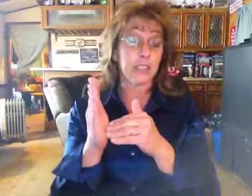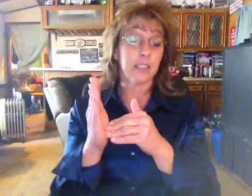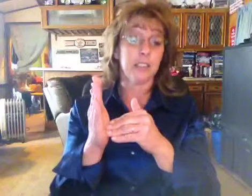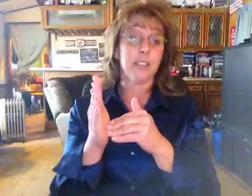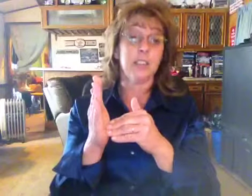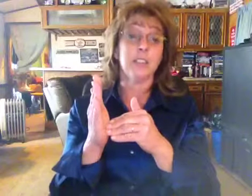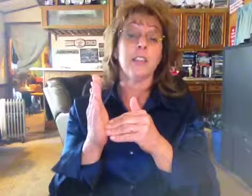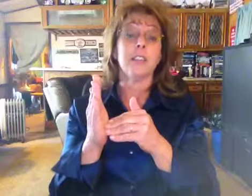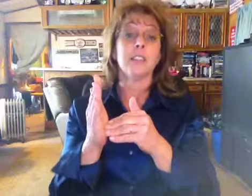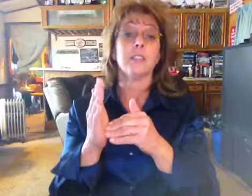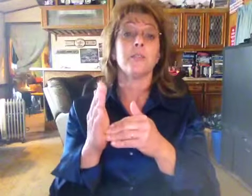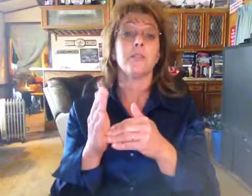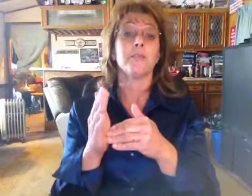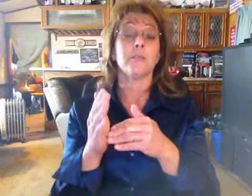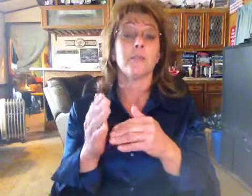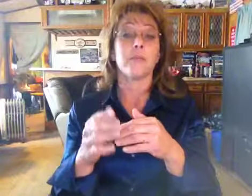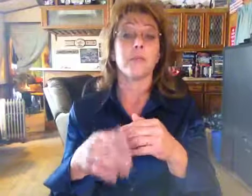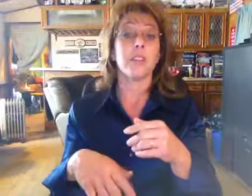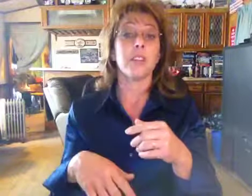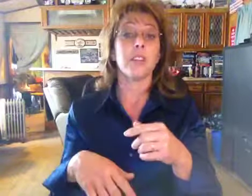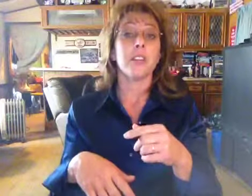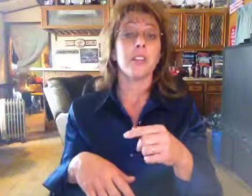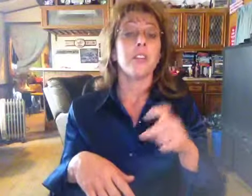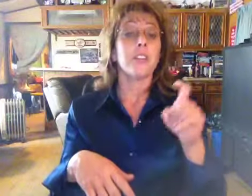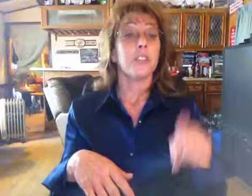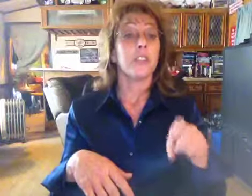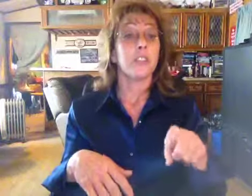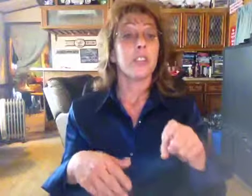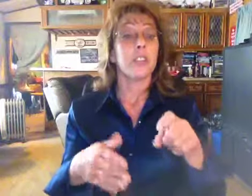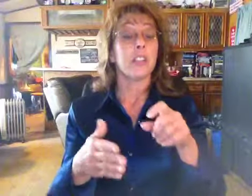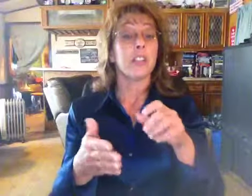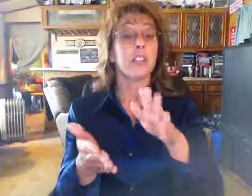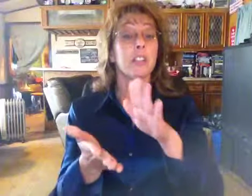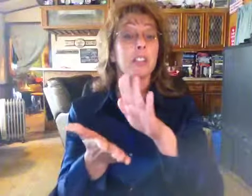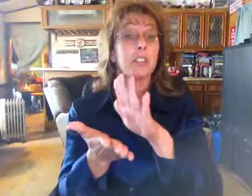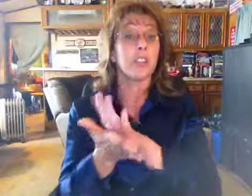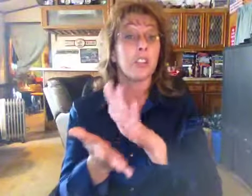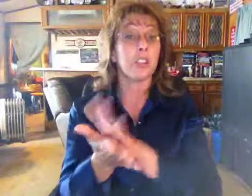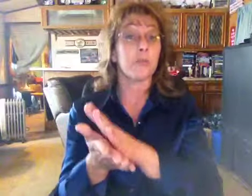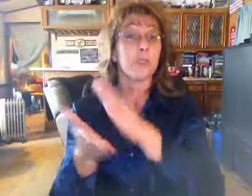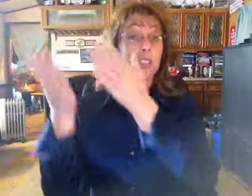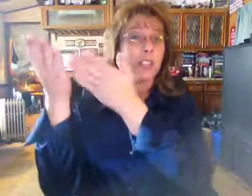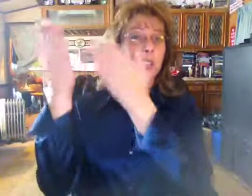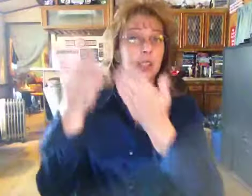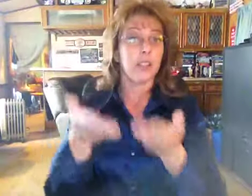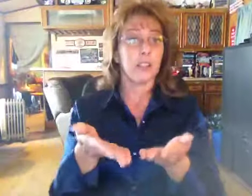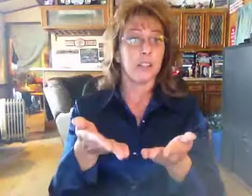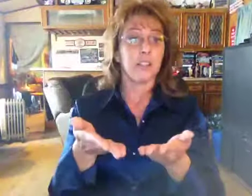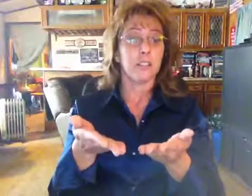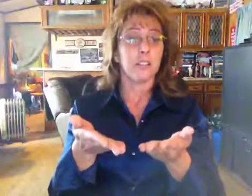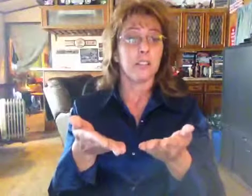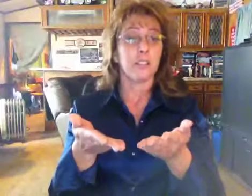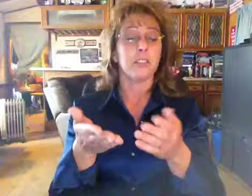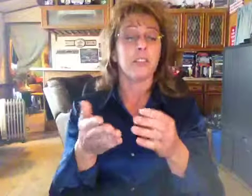Edline, handout number 1, and you should have something to write with. And I think if you've got those two things, you're all set. All right, so let's